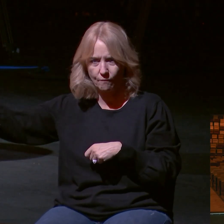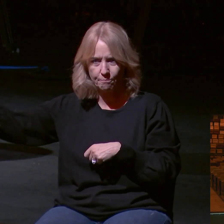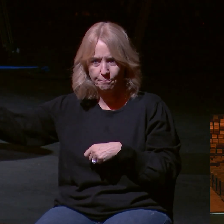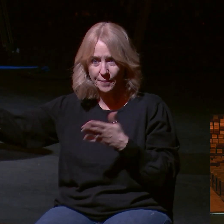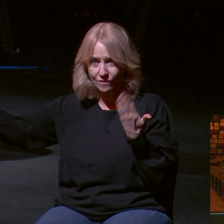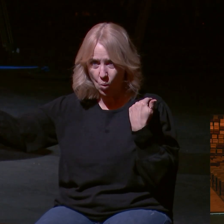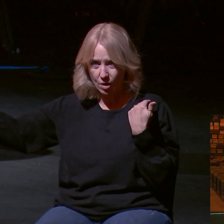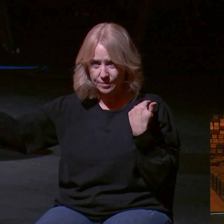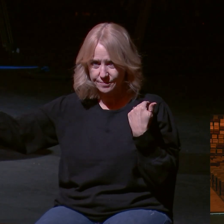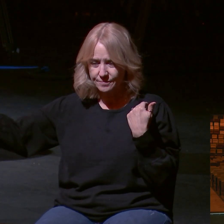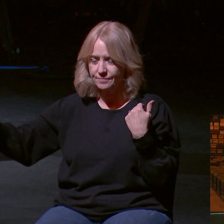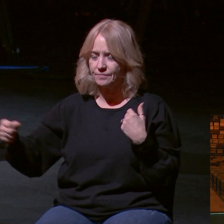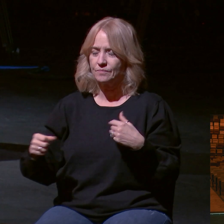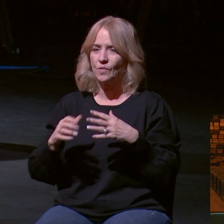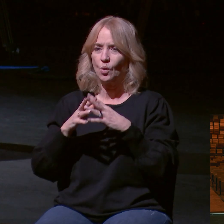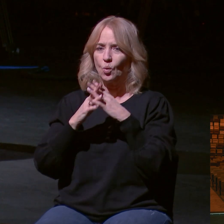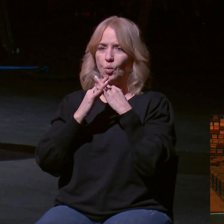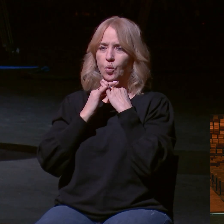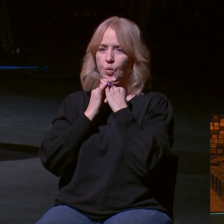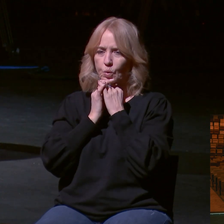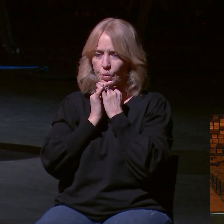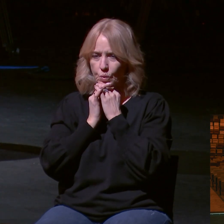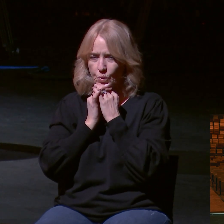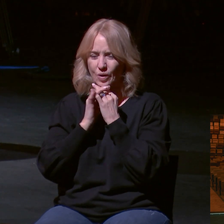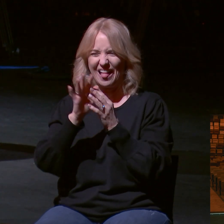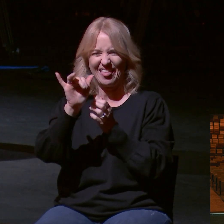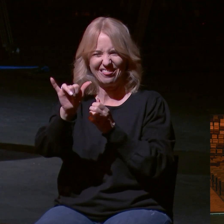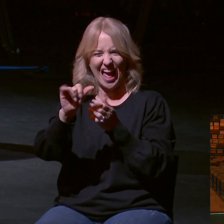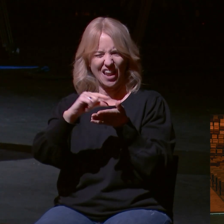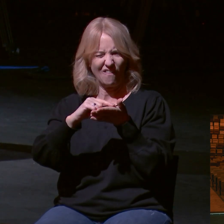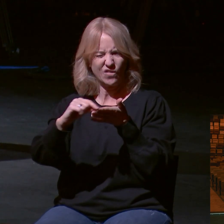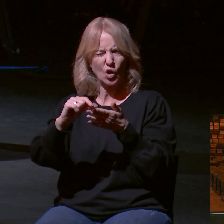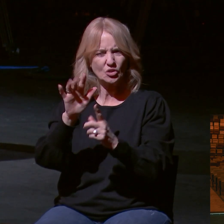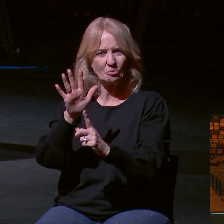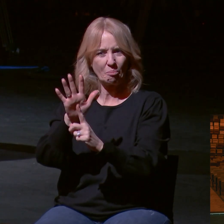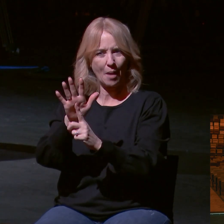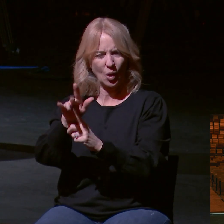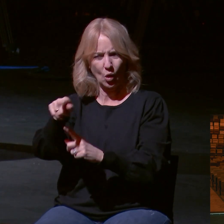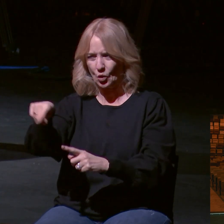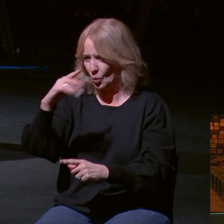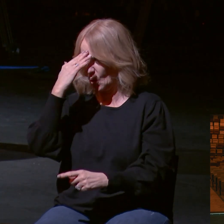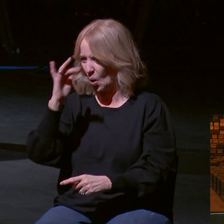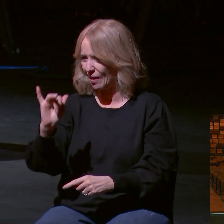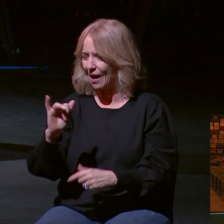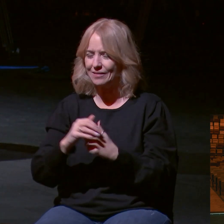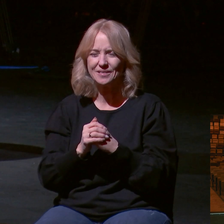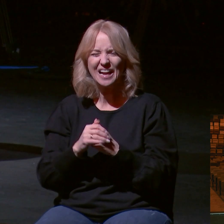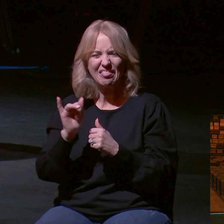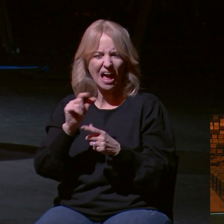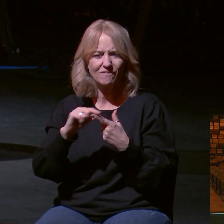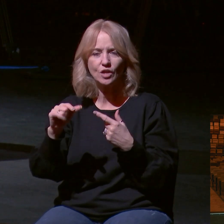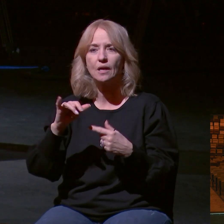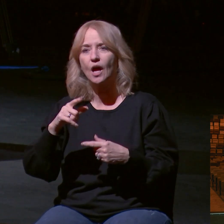popular verse in there that is used a lot, isn't it? We know this verse, a lot of us. For I know the plans I have for you, declares the Lord. Plans